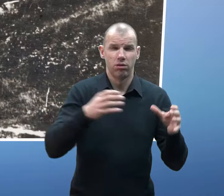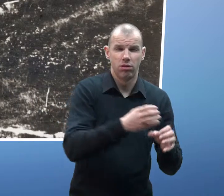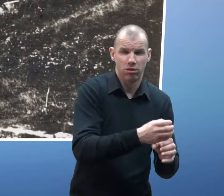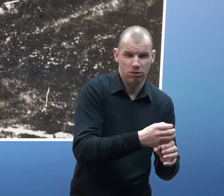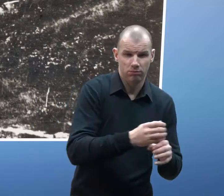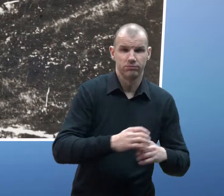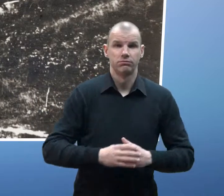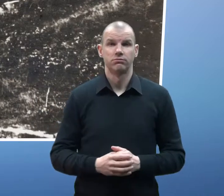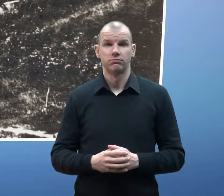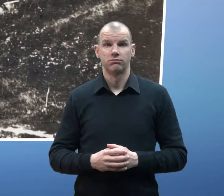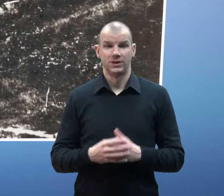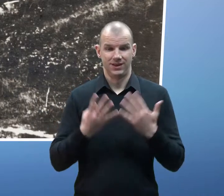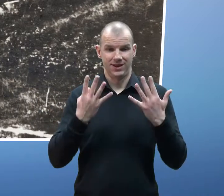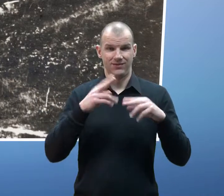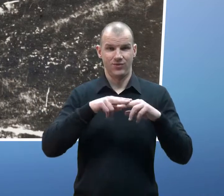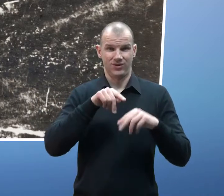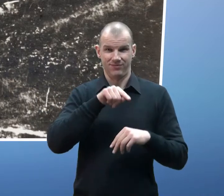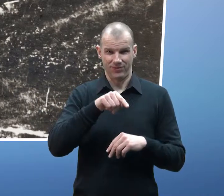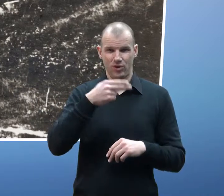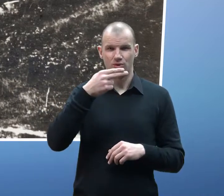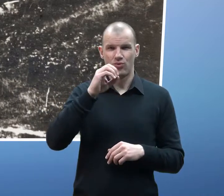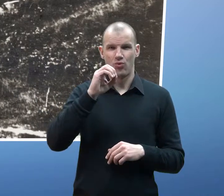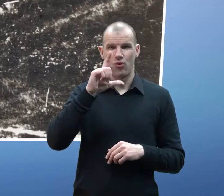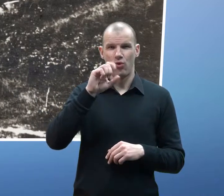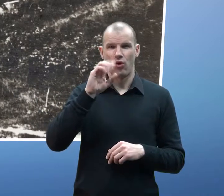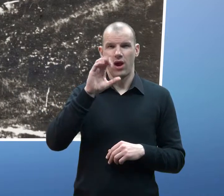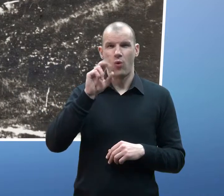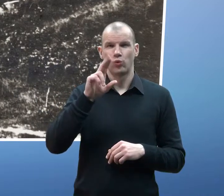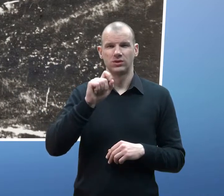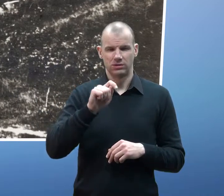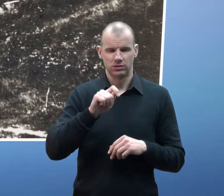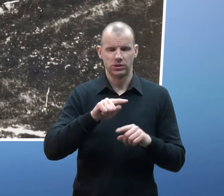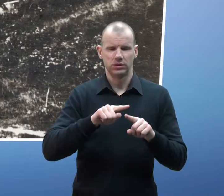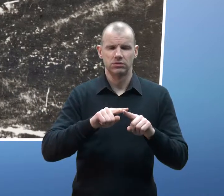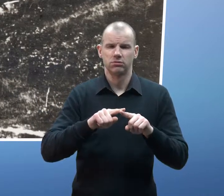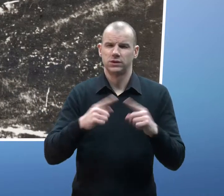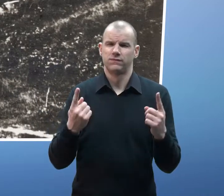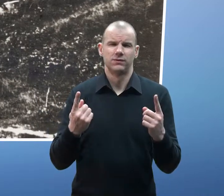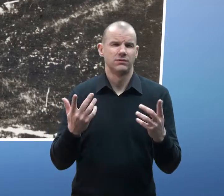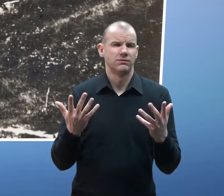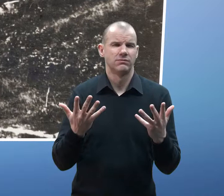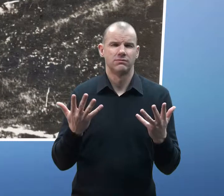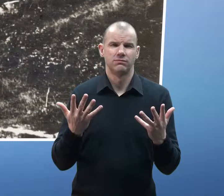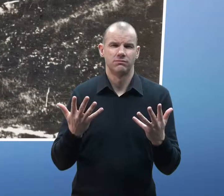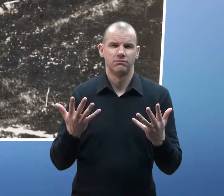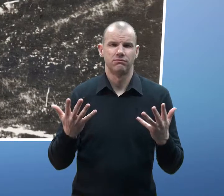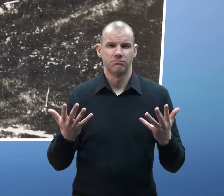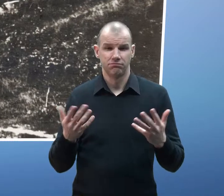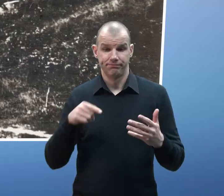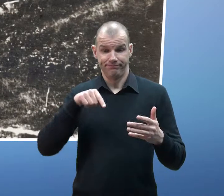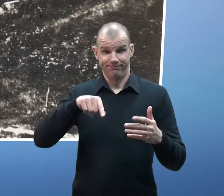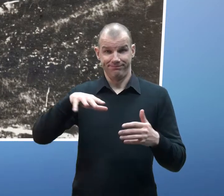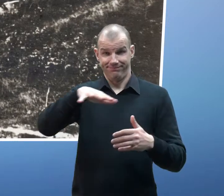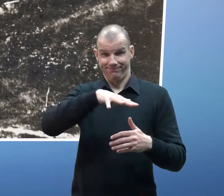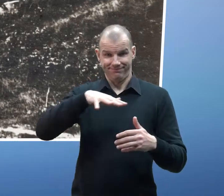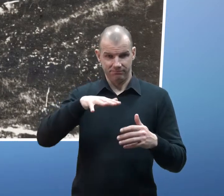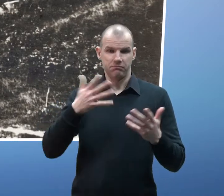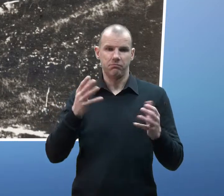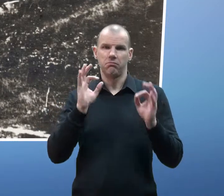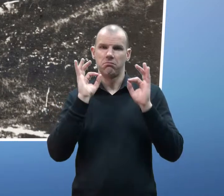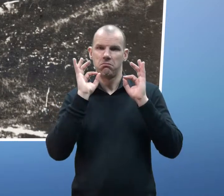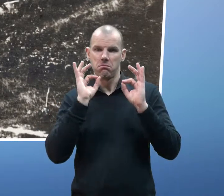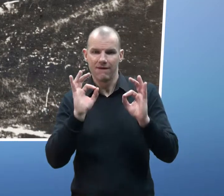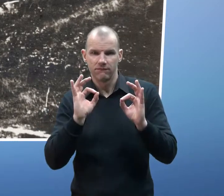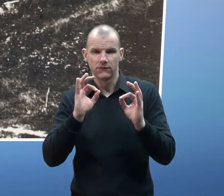destroyed. The Ninth Fort occupies an exclusive place in the map of the Holocaust. For the Nazis,